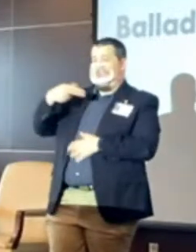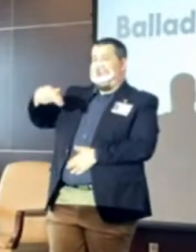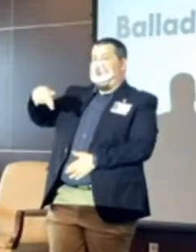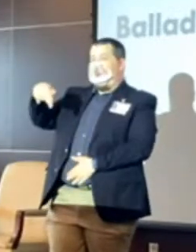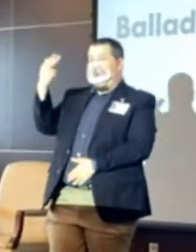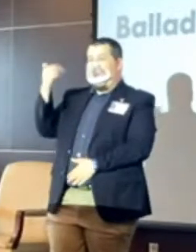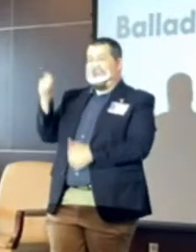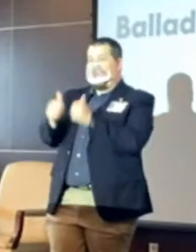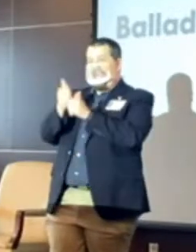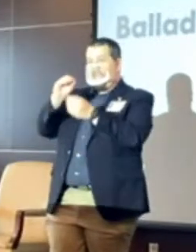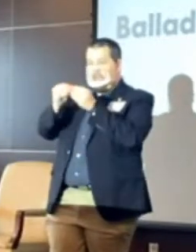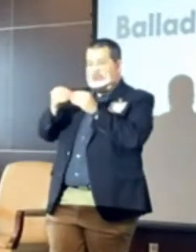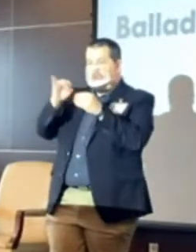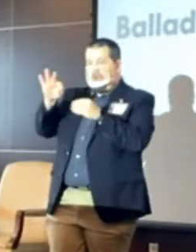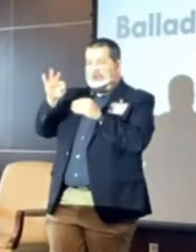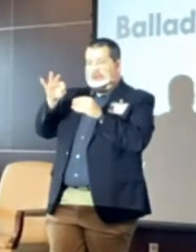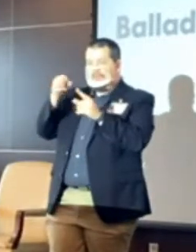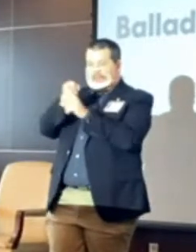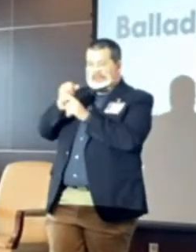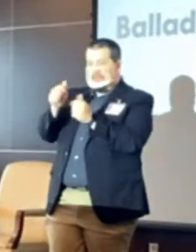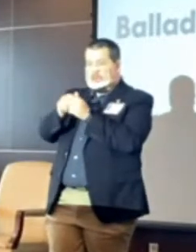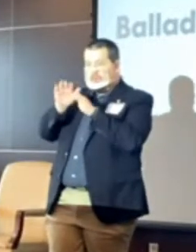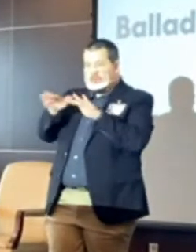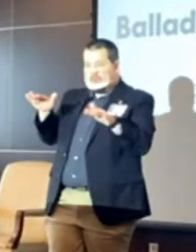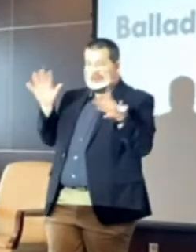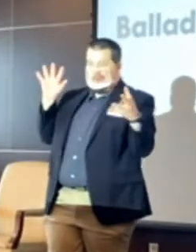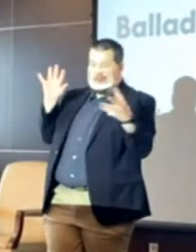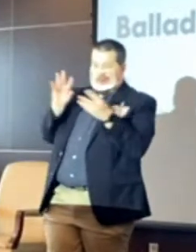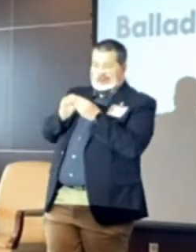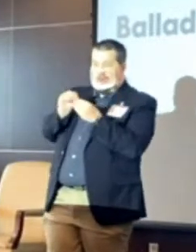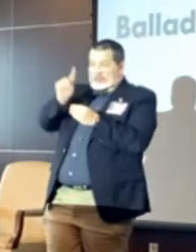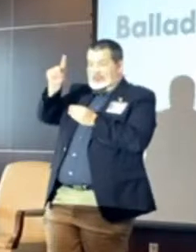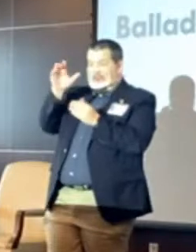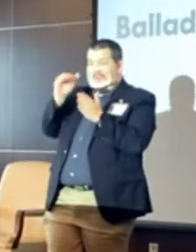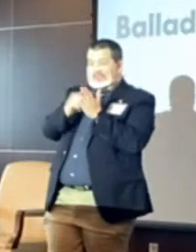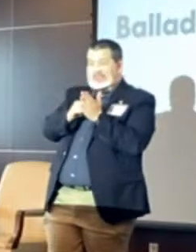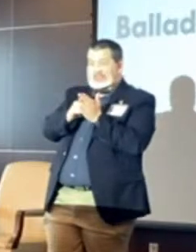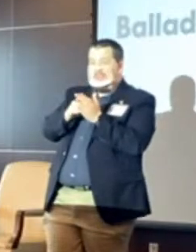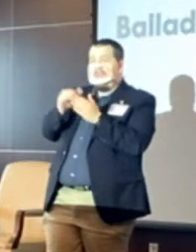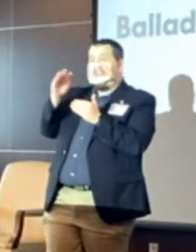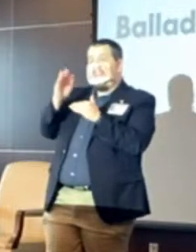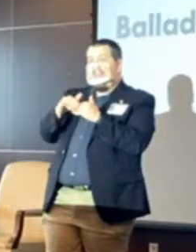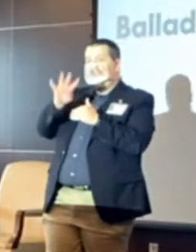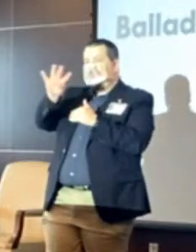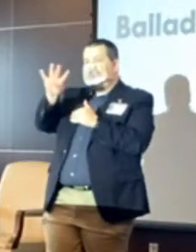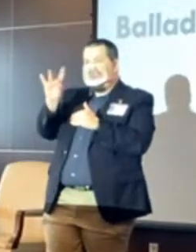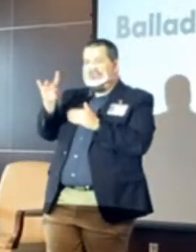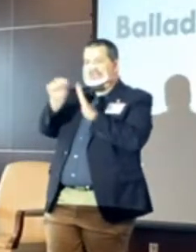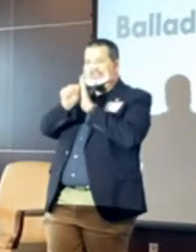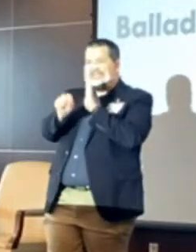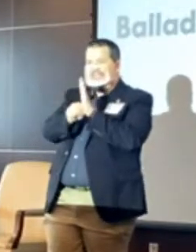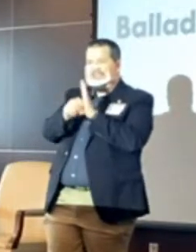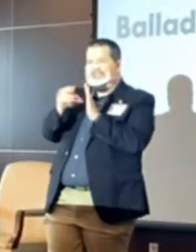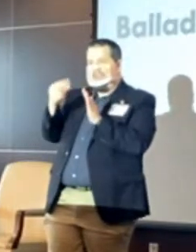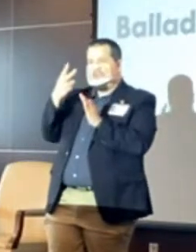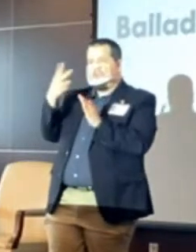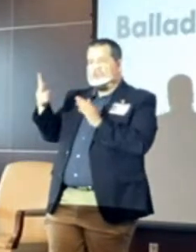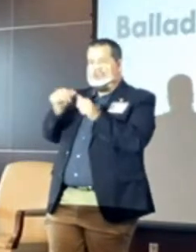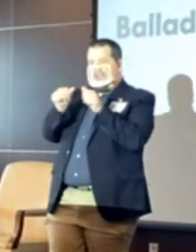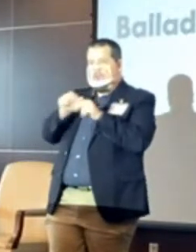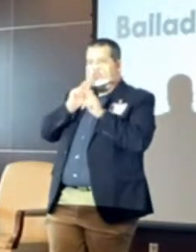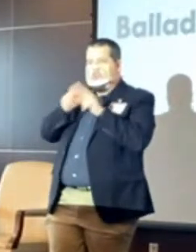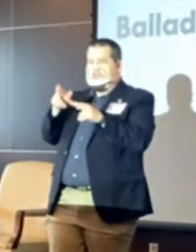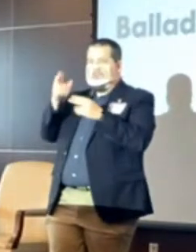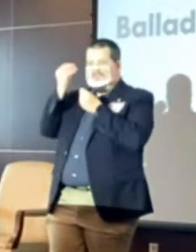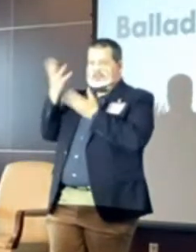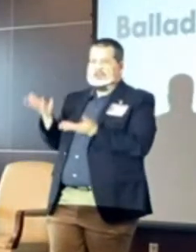of cases in children based on cumulative cases for 100,000 among the 48 states and 2 territories reporting